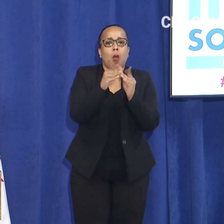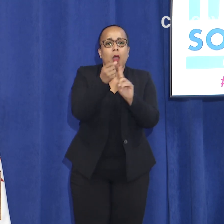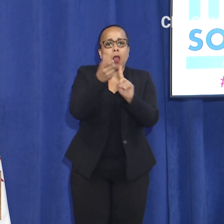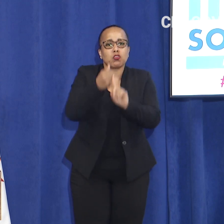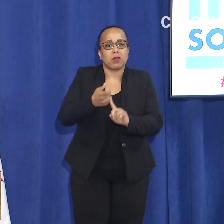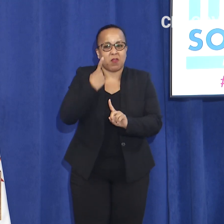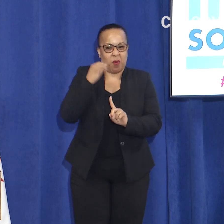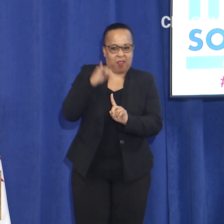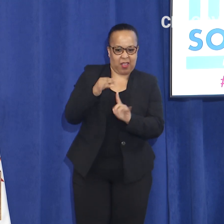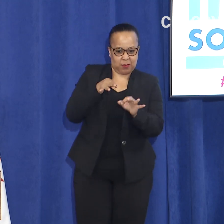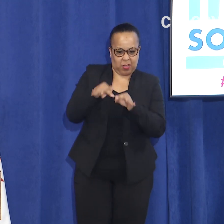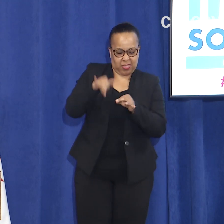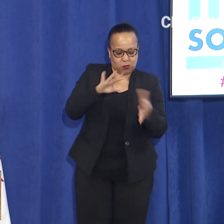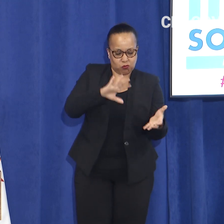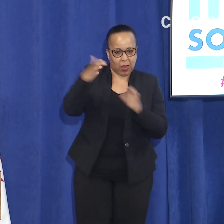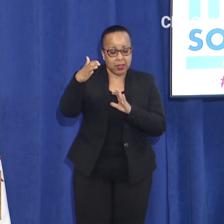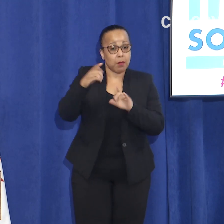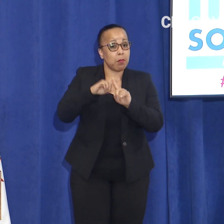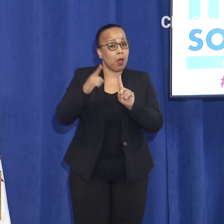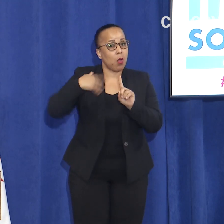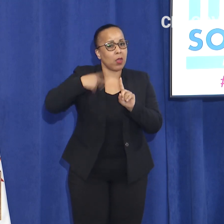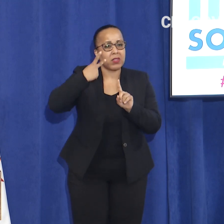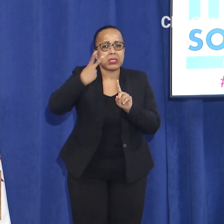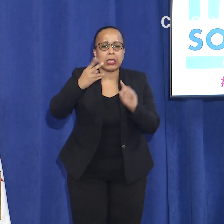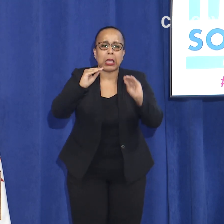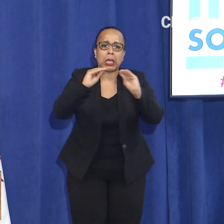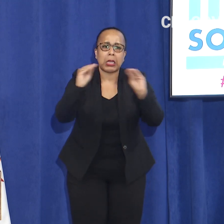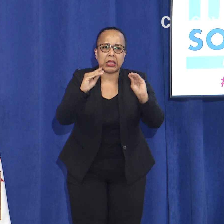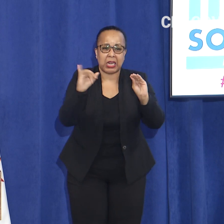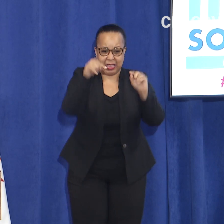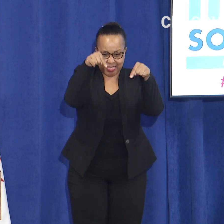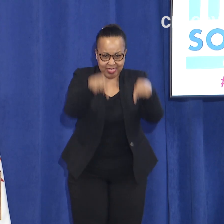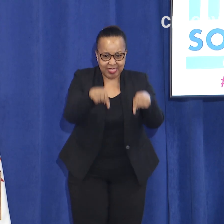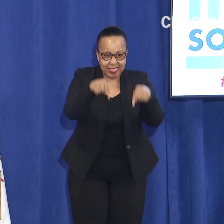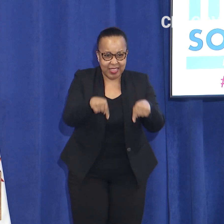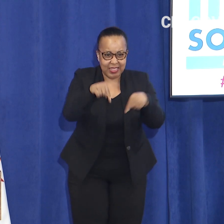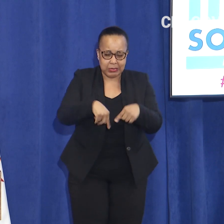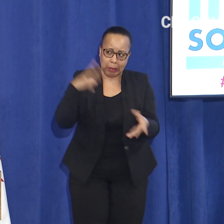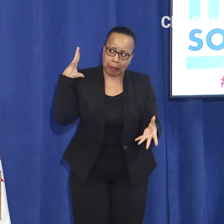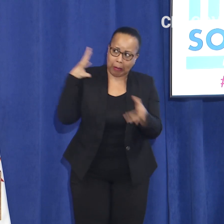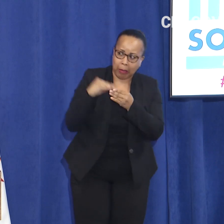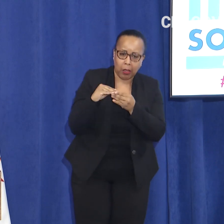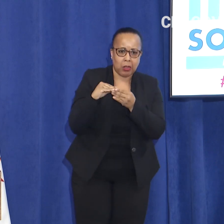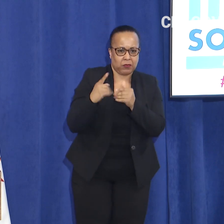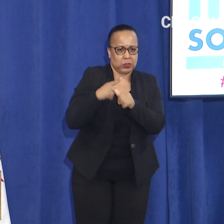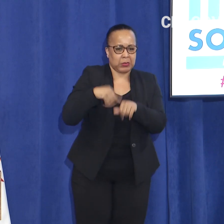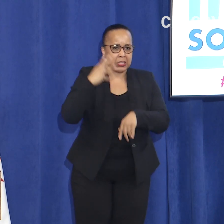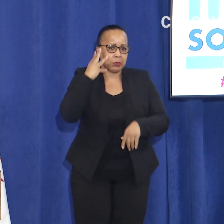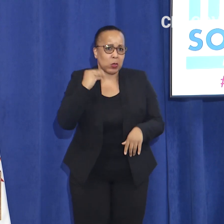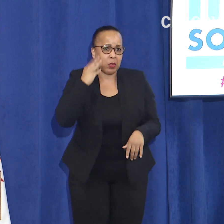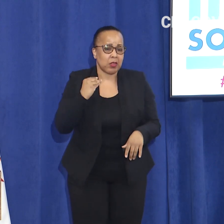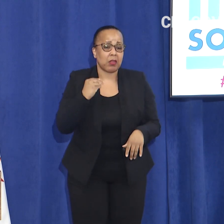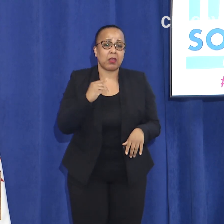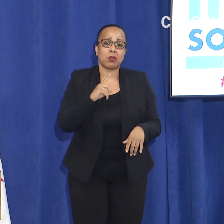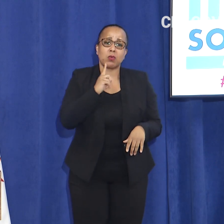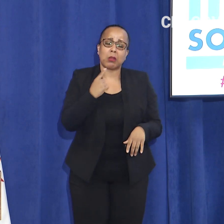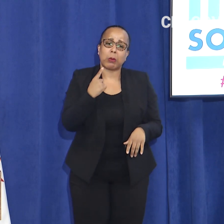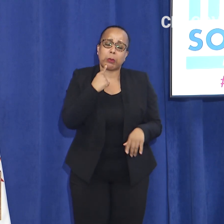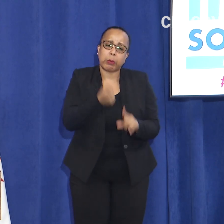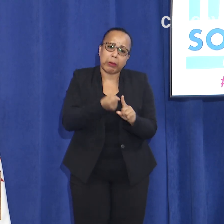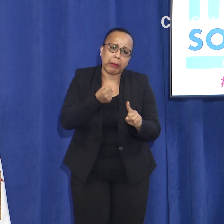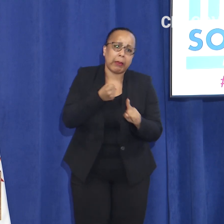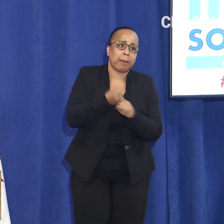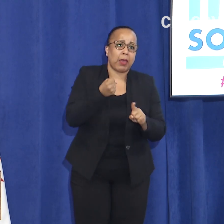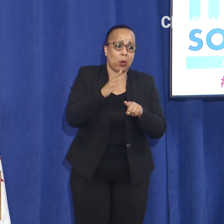but the reality is we have not seen anything like this in our lifetime, and it has had a devastating